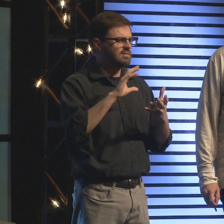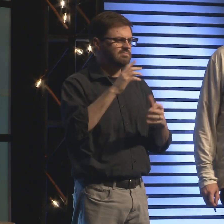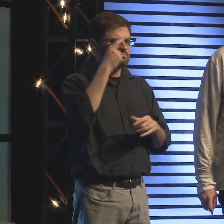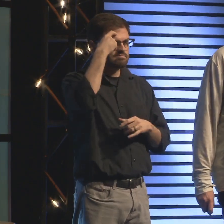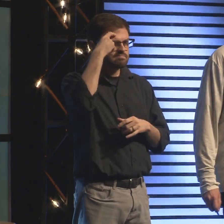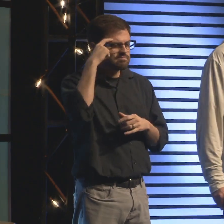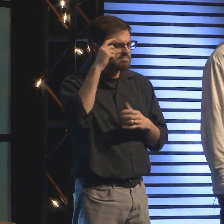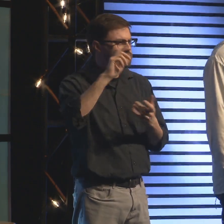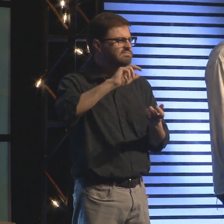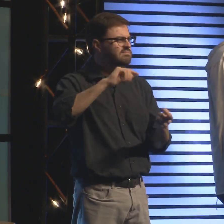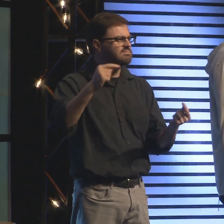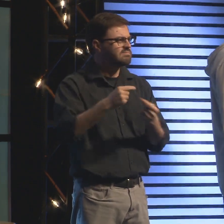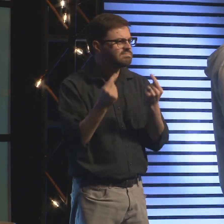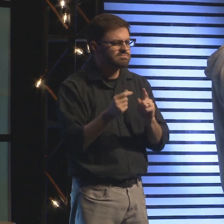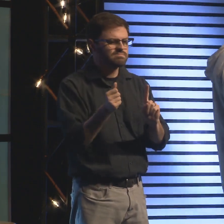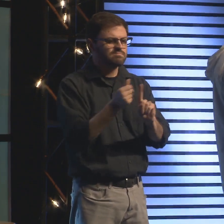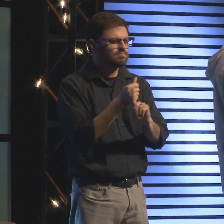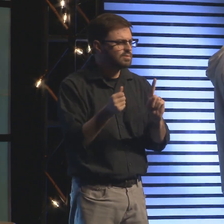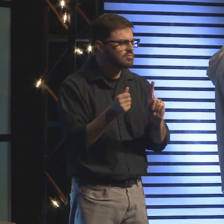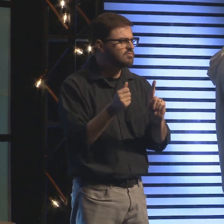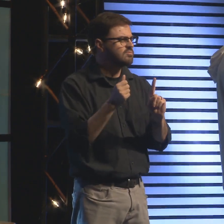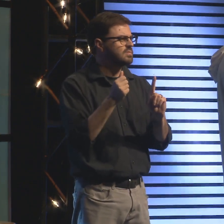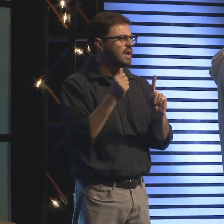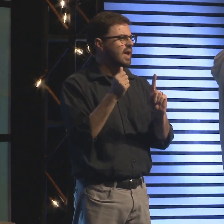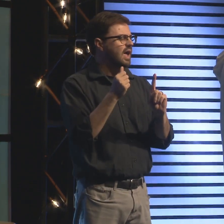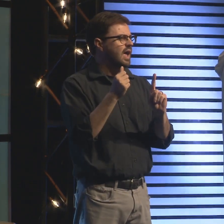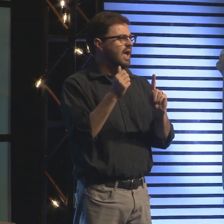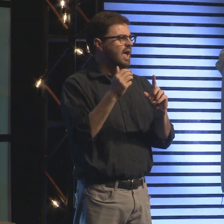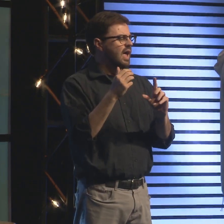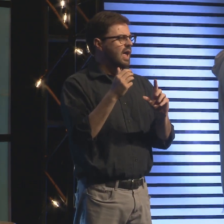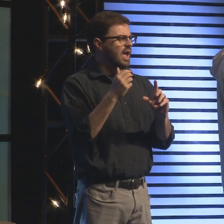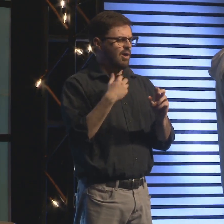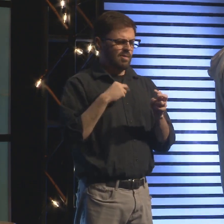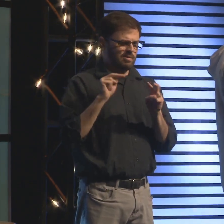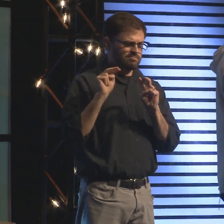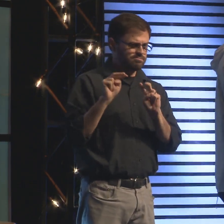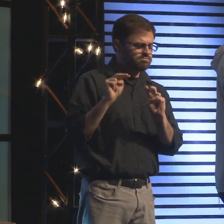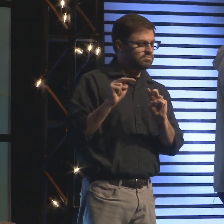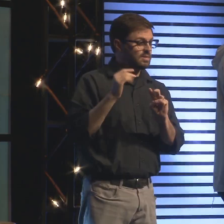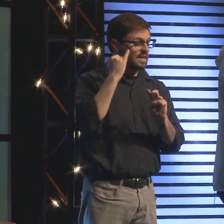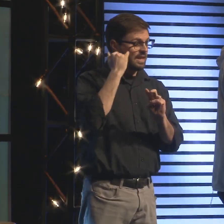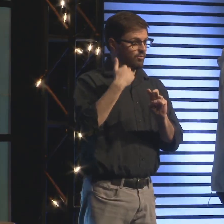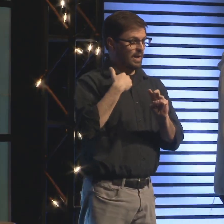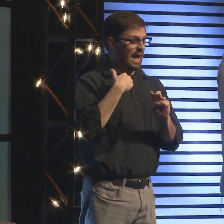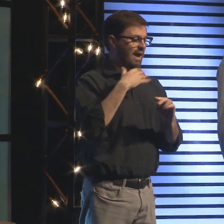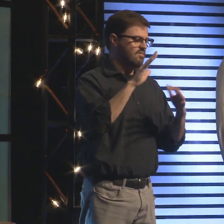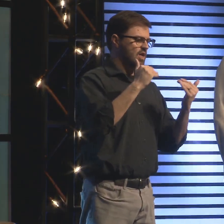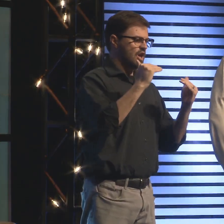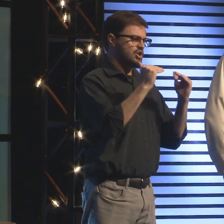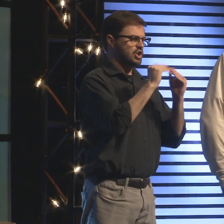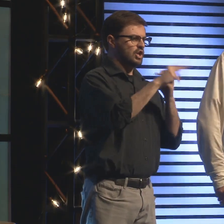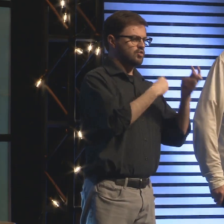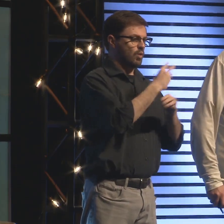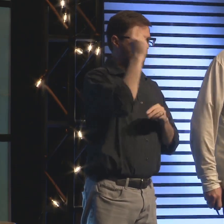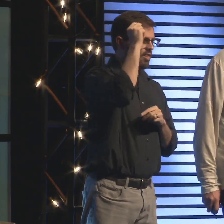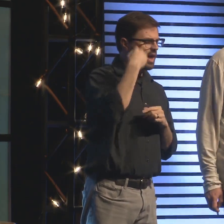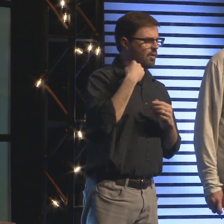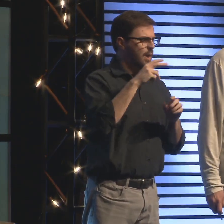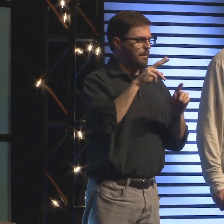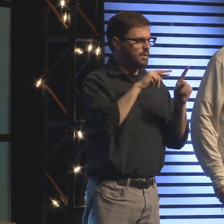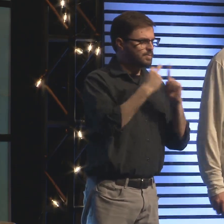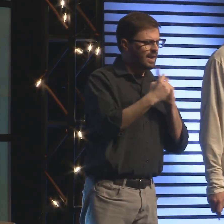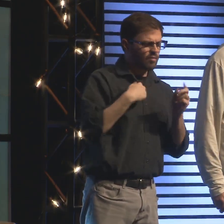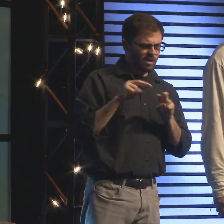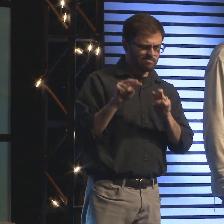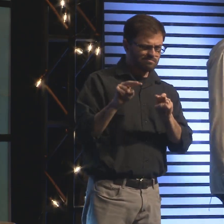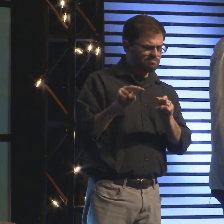traumatic, abusive, and we go into this just world theory. You go through that, you experience that, and you say, I must have done